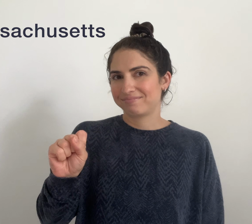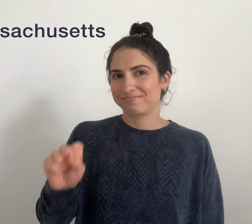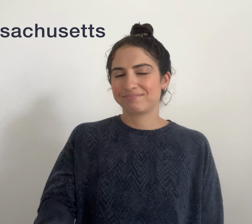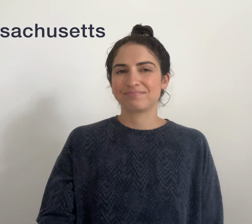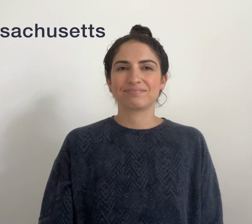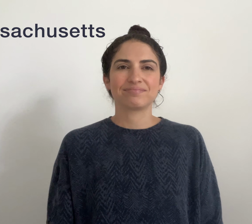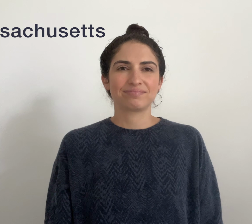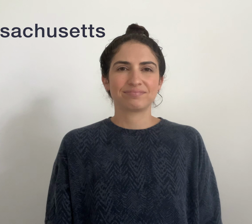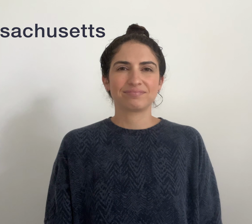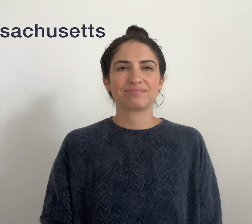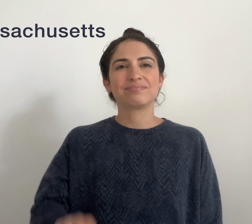Massachusetts.